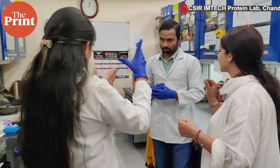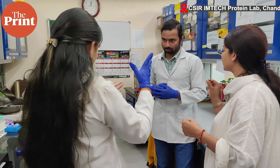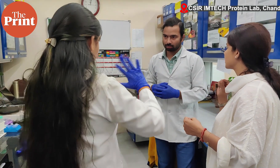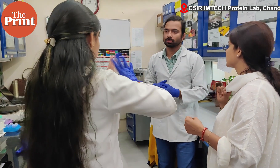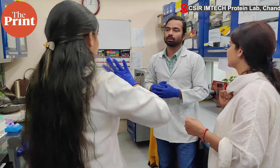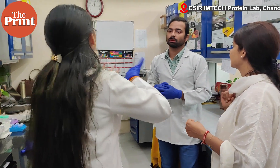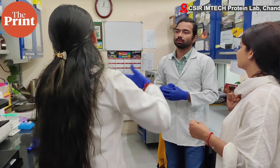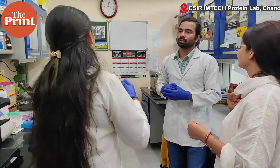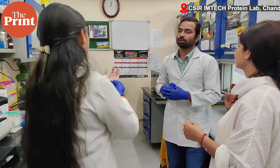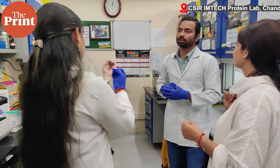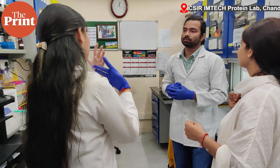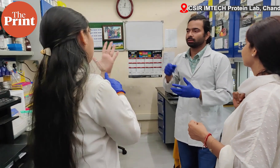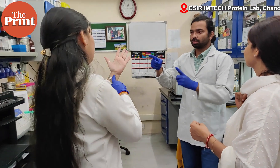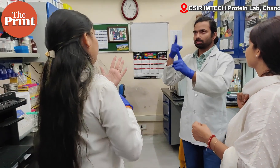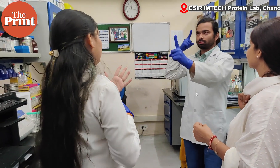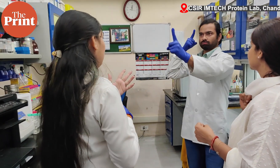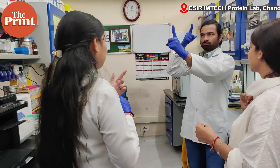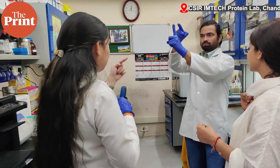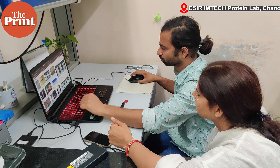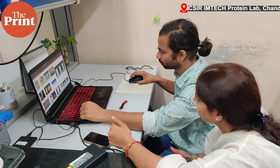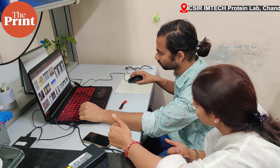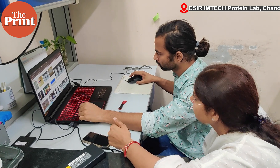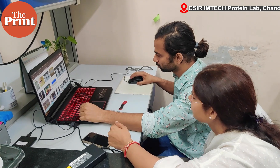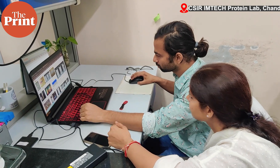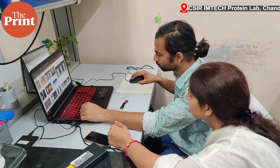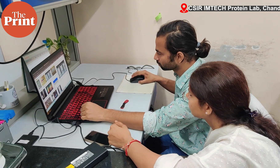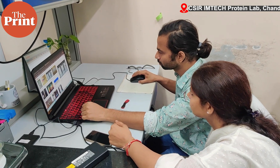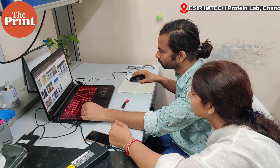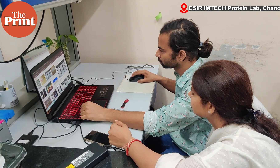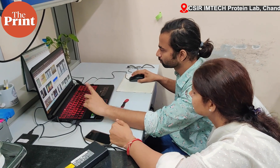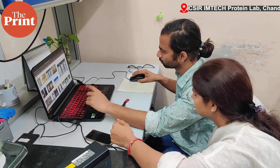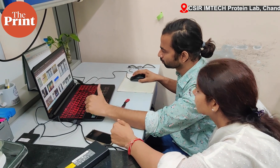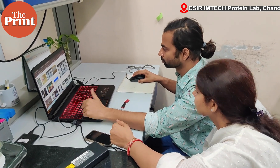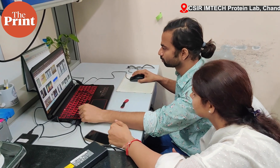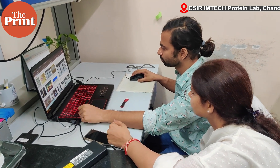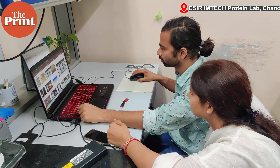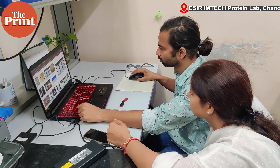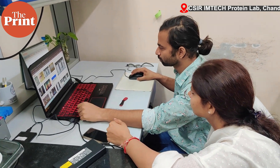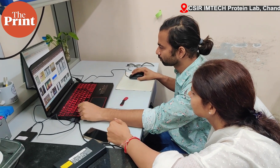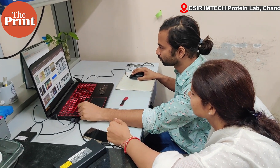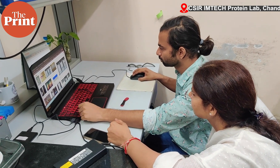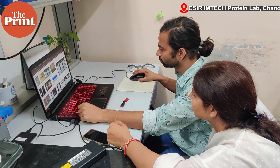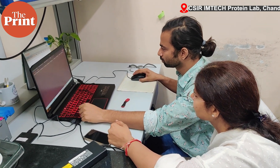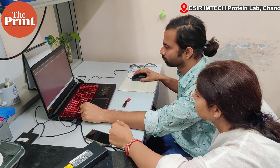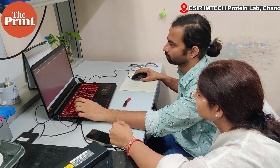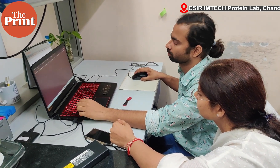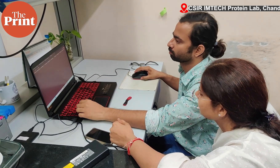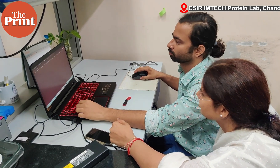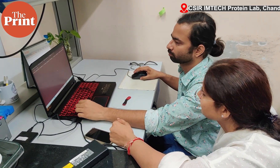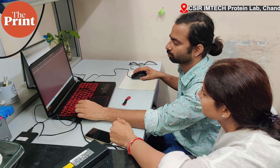keen interest in science. Under the guidance of the lab head, Alka Rao, hearing-impaired students are working on